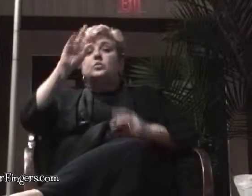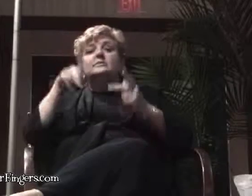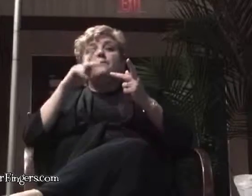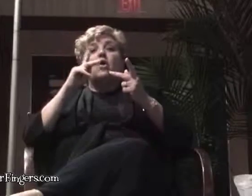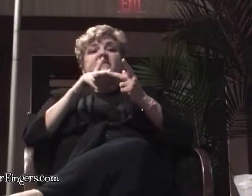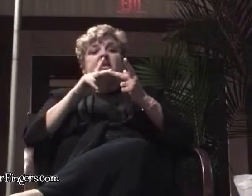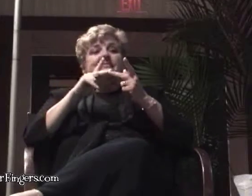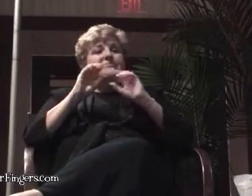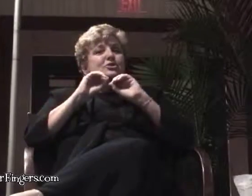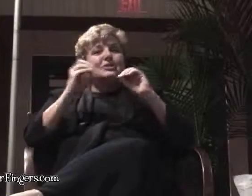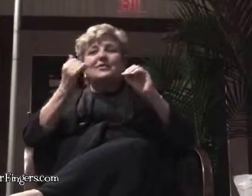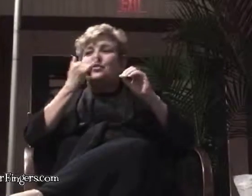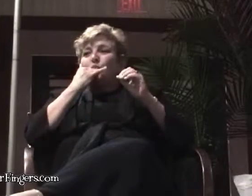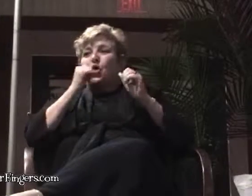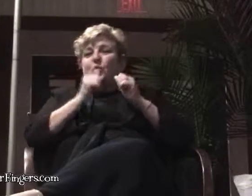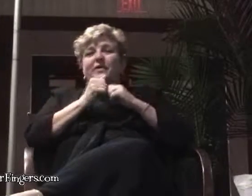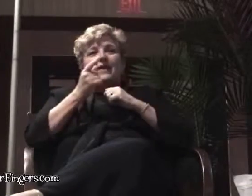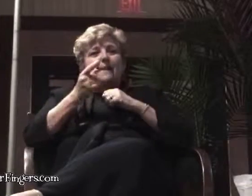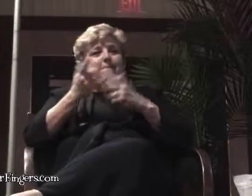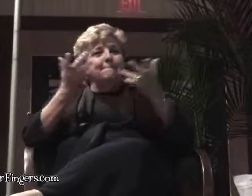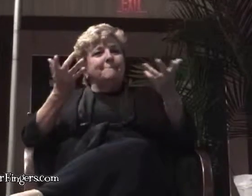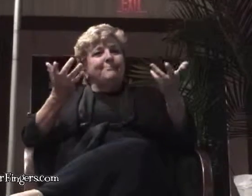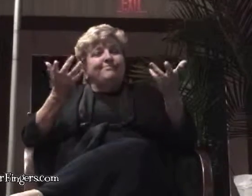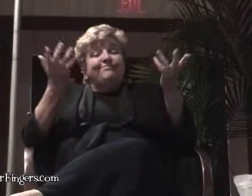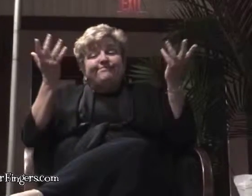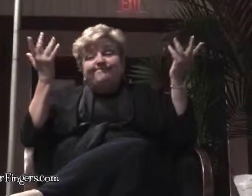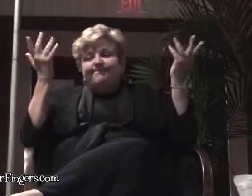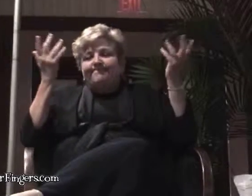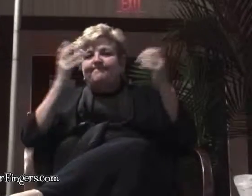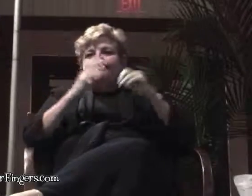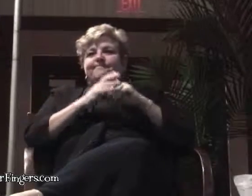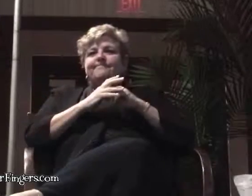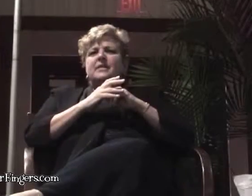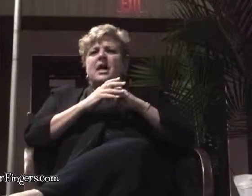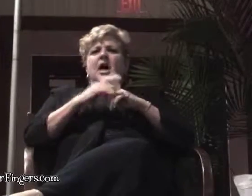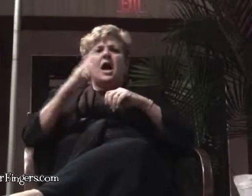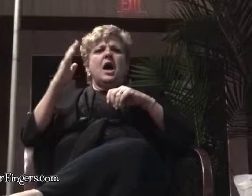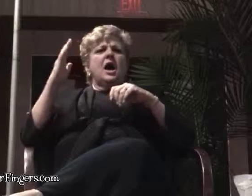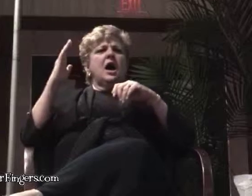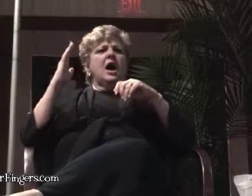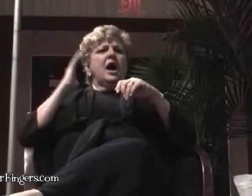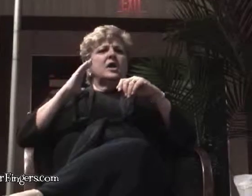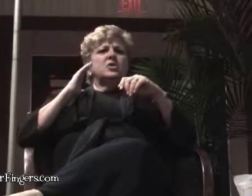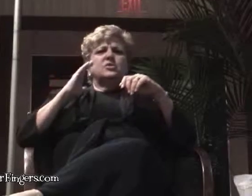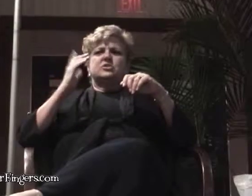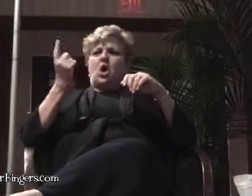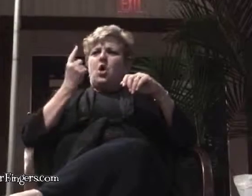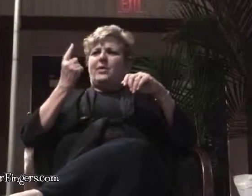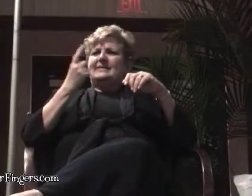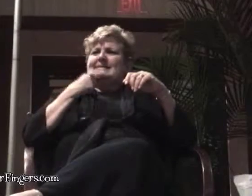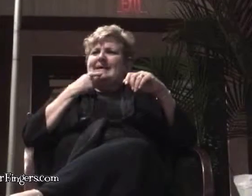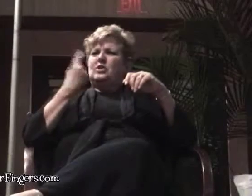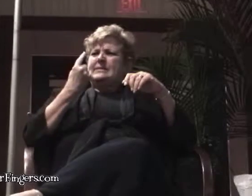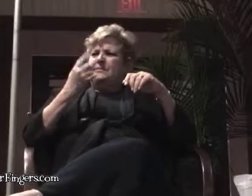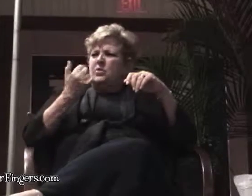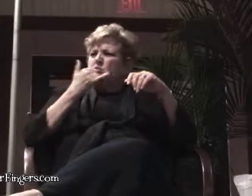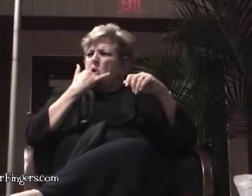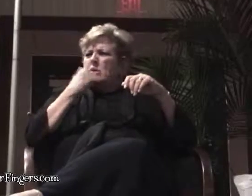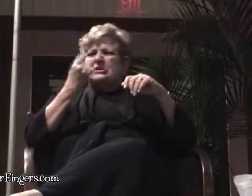is in His heaven, all is right on earth. I used to have this overwhelming sensation that there's something wrong, it shouldn't be this way, something bad is going to happen, it shouldn't happen,